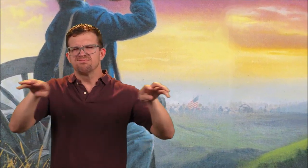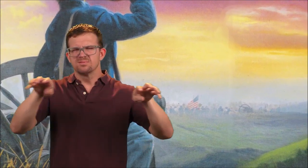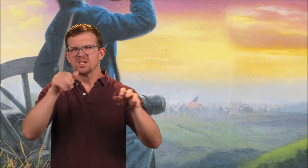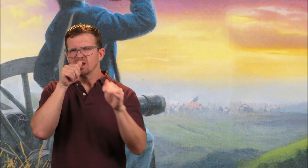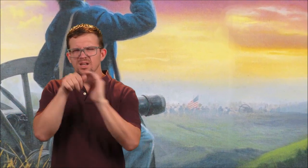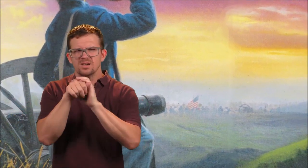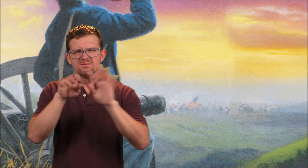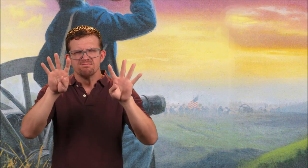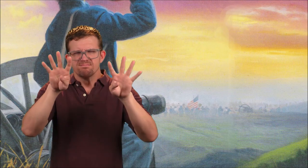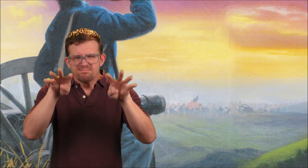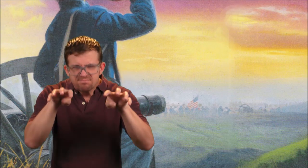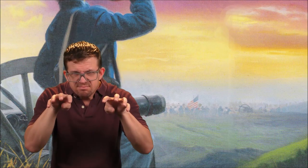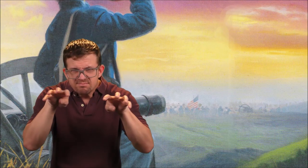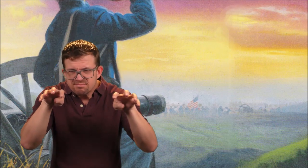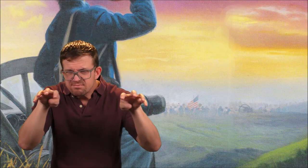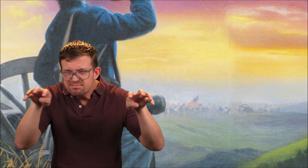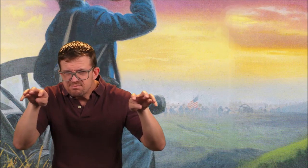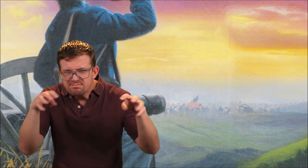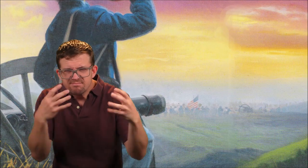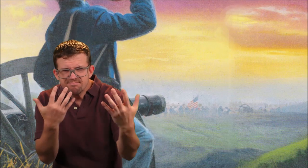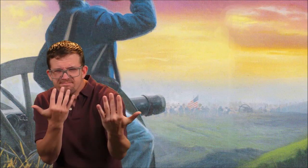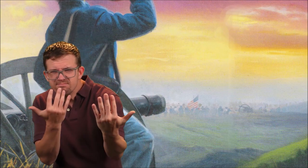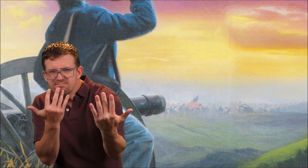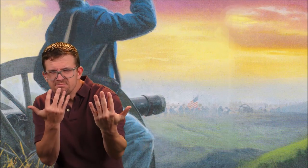entrenched, ready, and waiting.